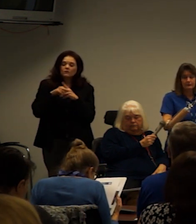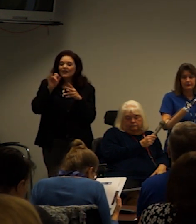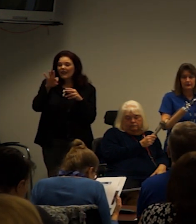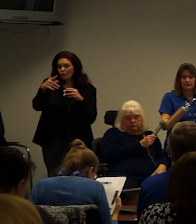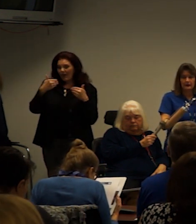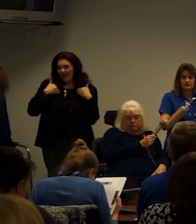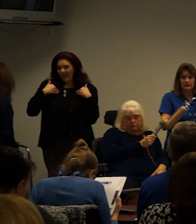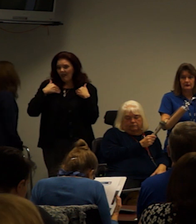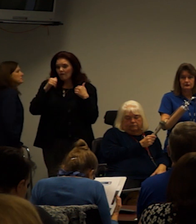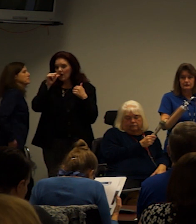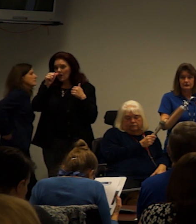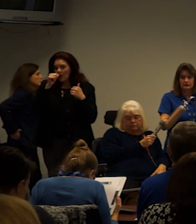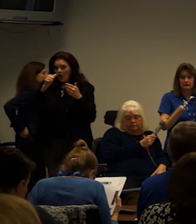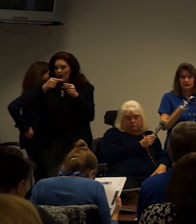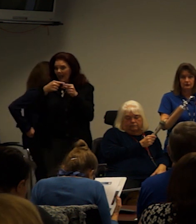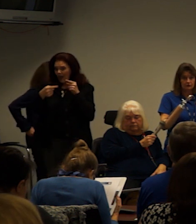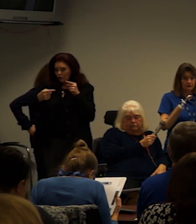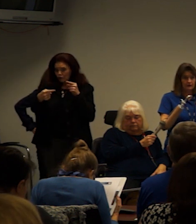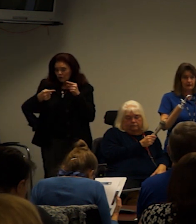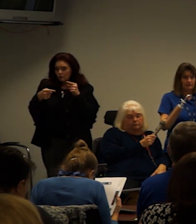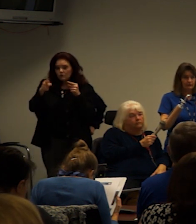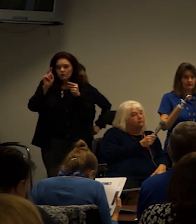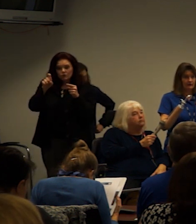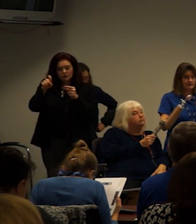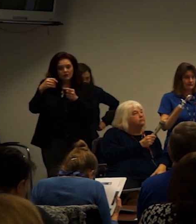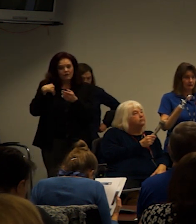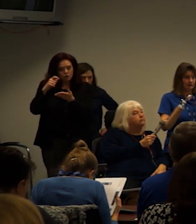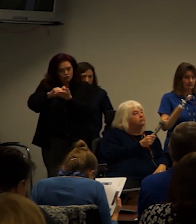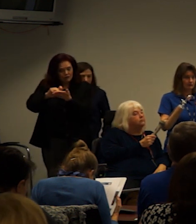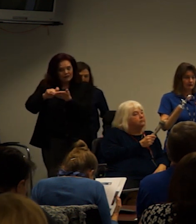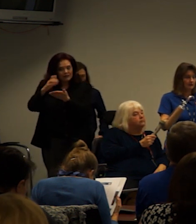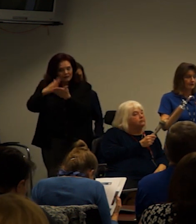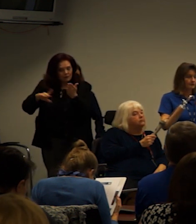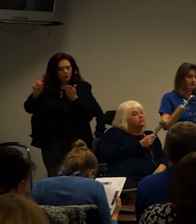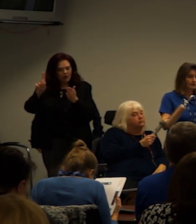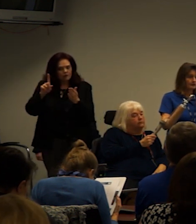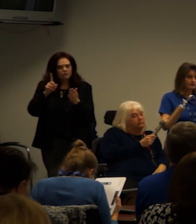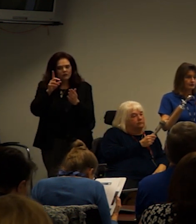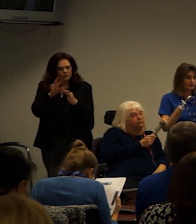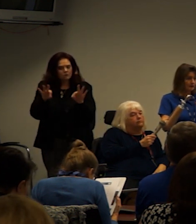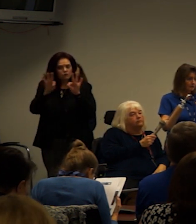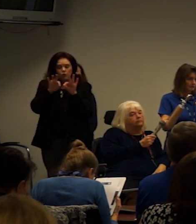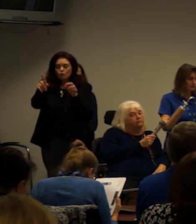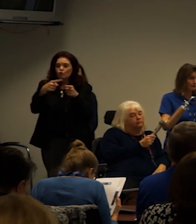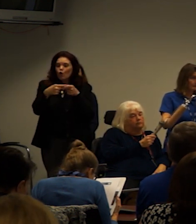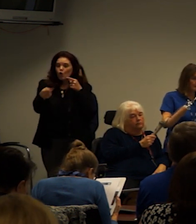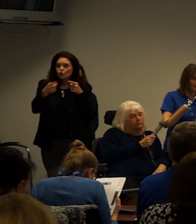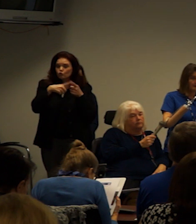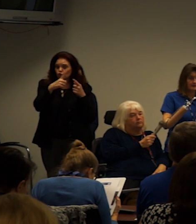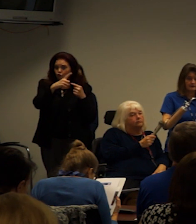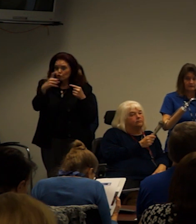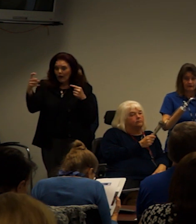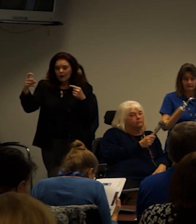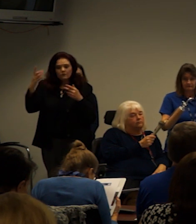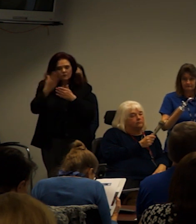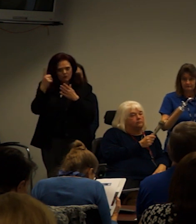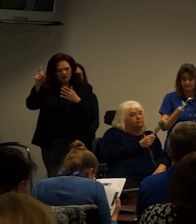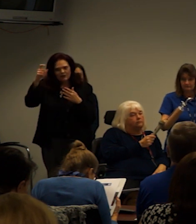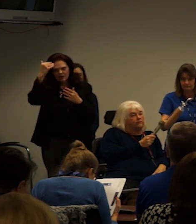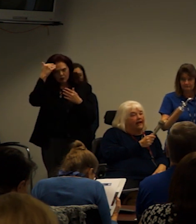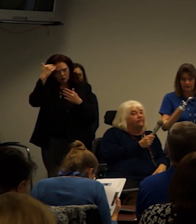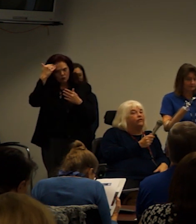If you have a peanut allergy, you need to have that written down somewhere. If you're allergic to shrimp, somebody needs to know